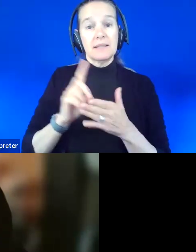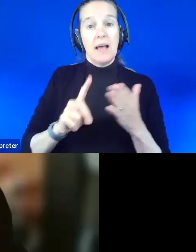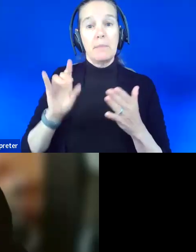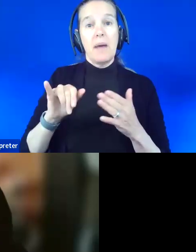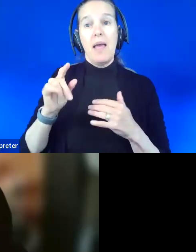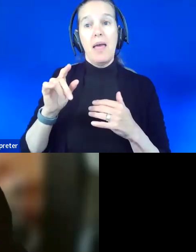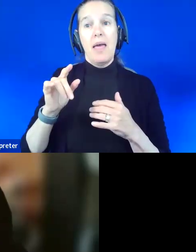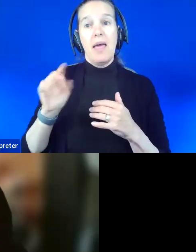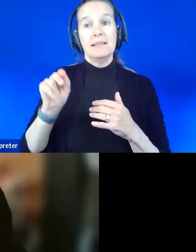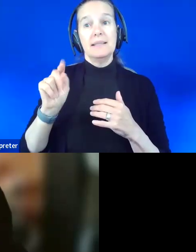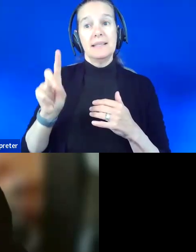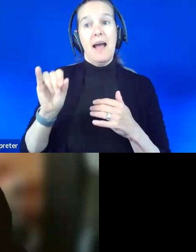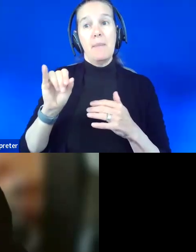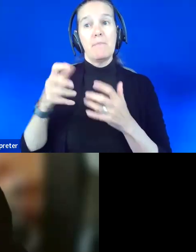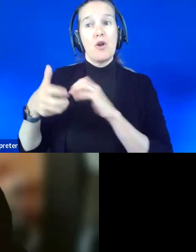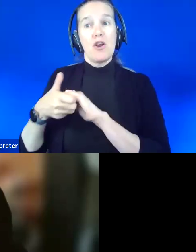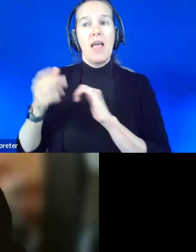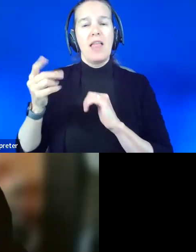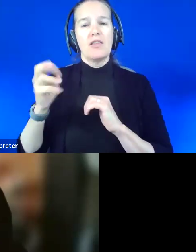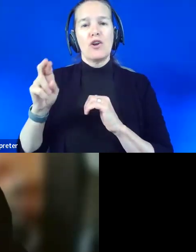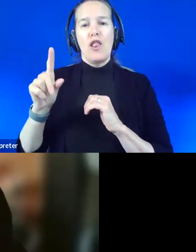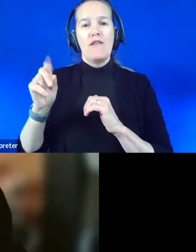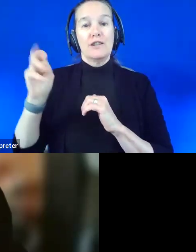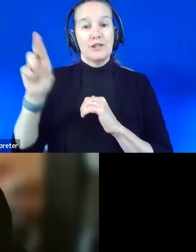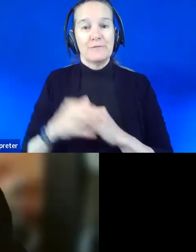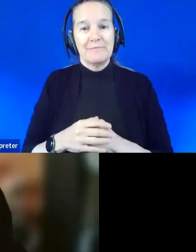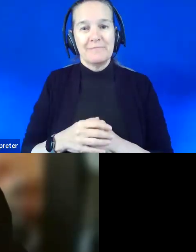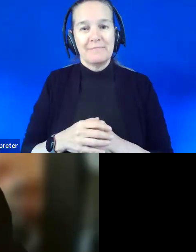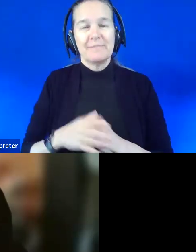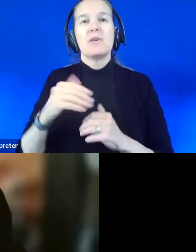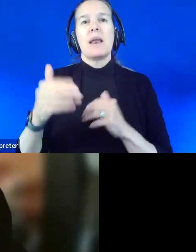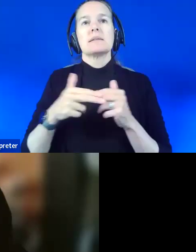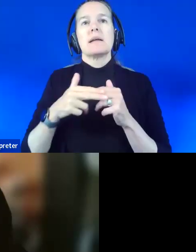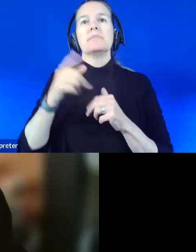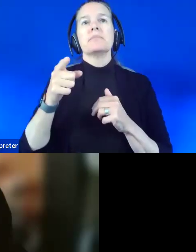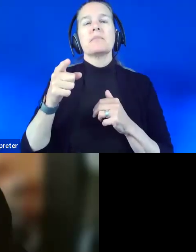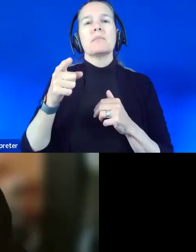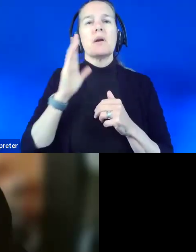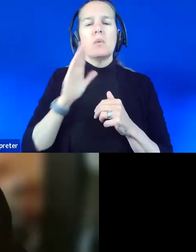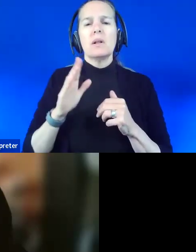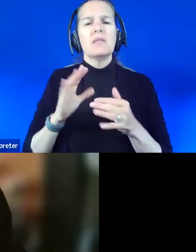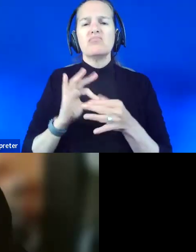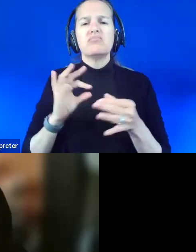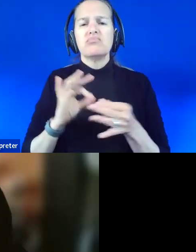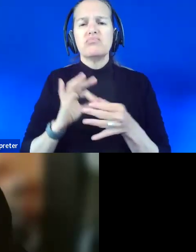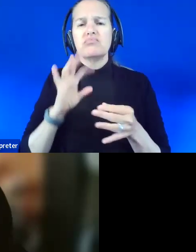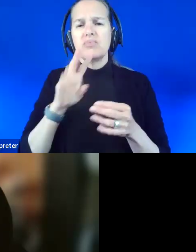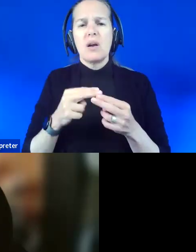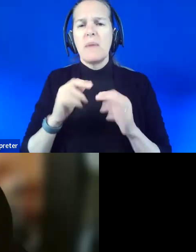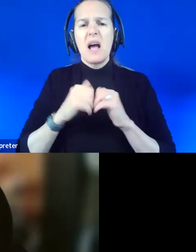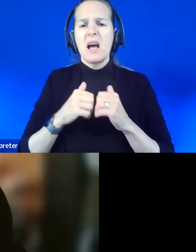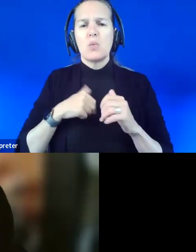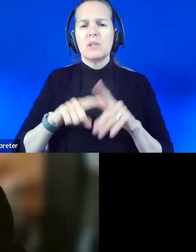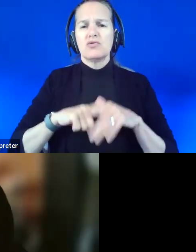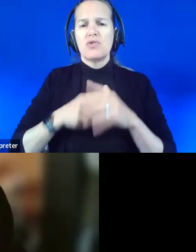Lover. But yeah, next slide, please. So we're going to talk a little bit about some of the ways we got